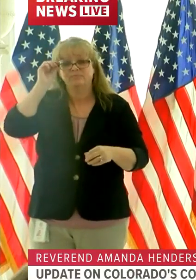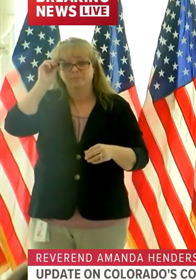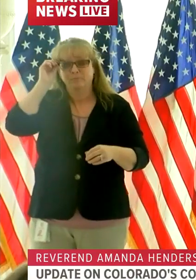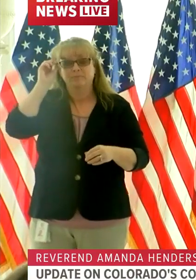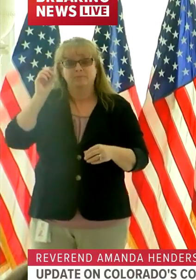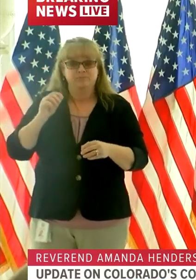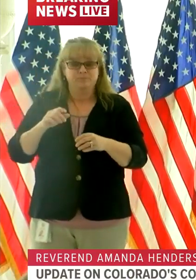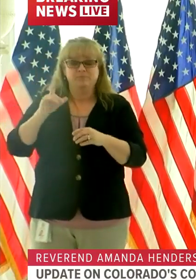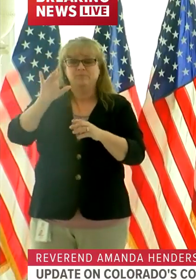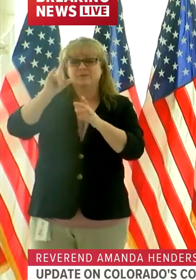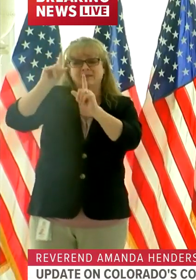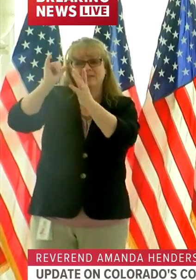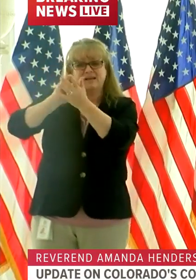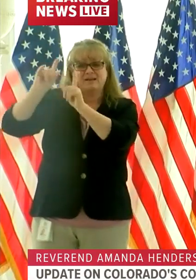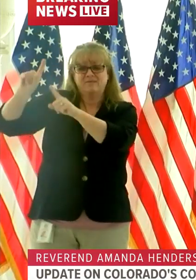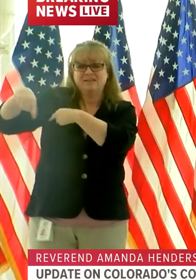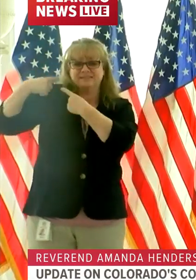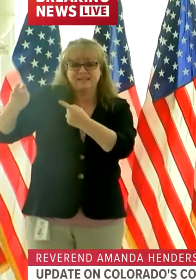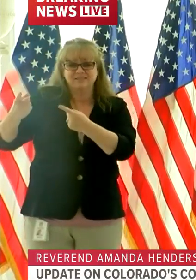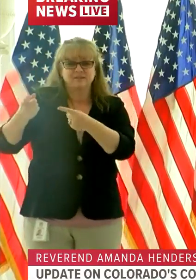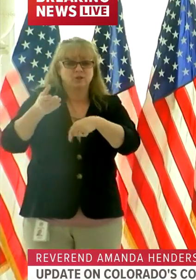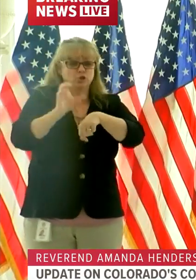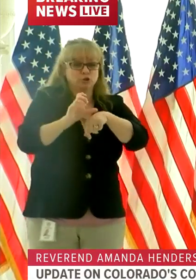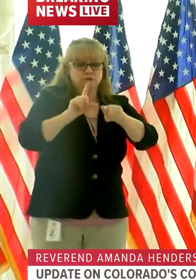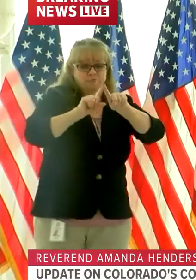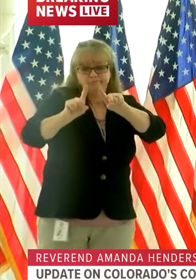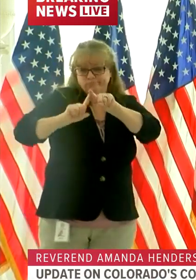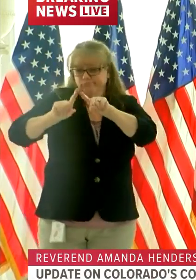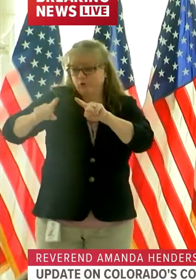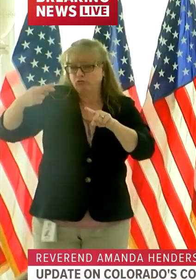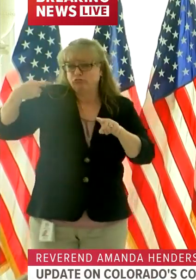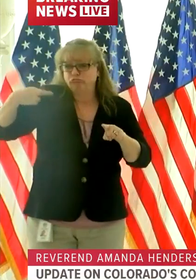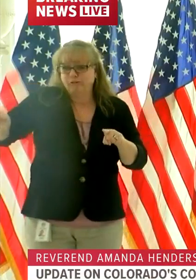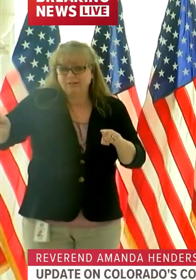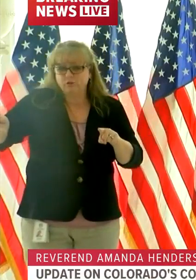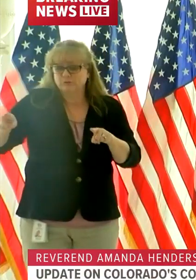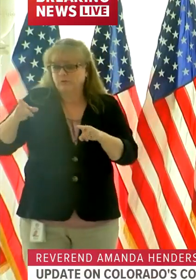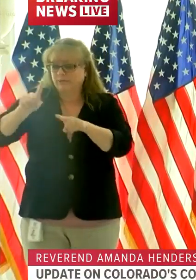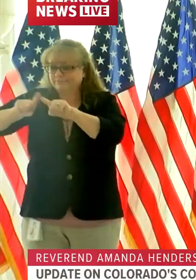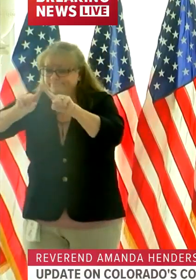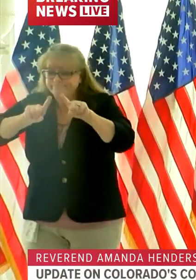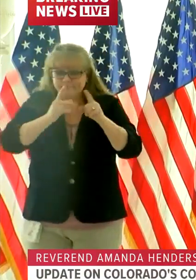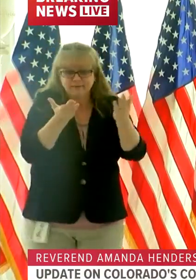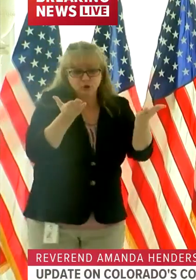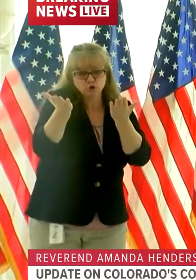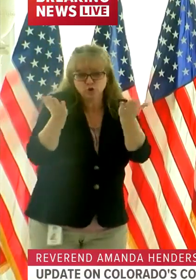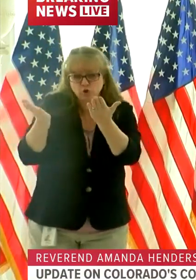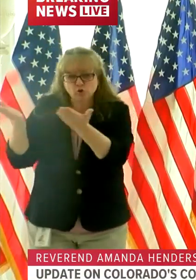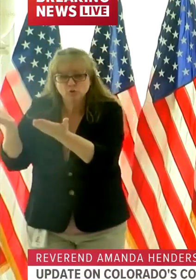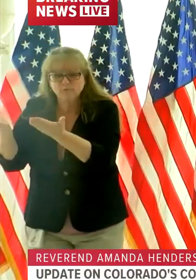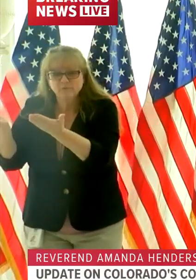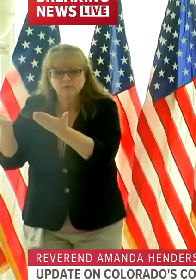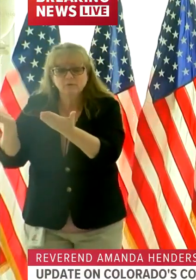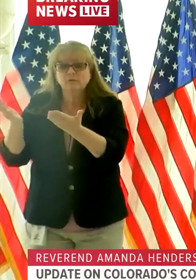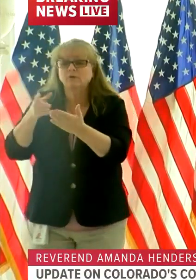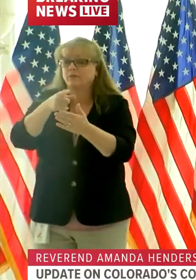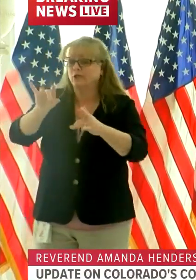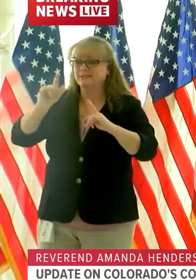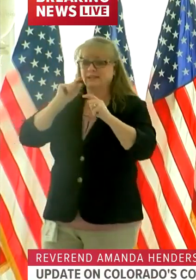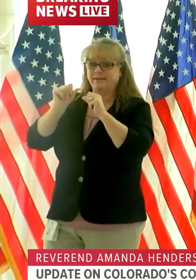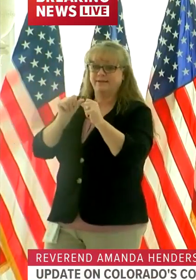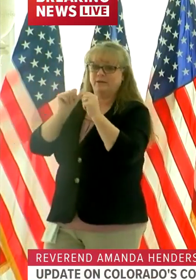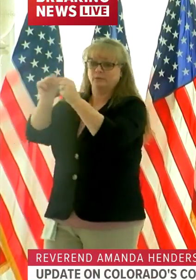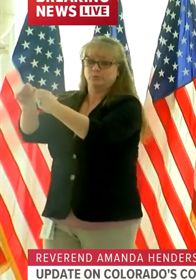line serving those most vulnerable, and this time has been no different. Our local Sikh community has begun an